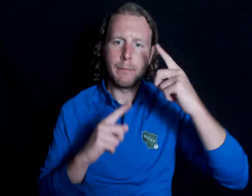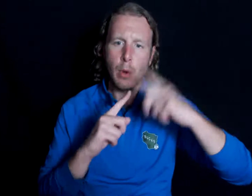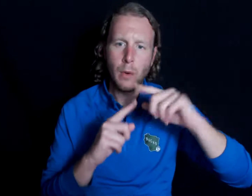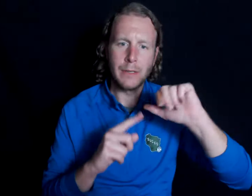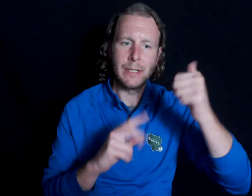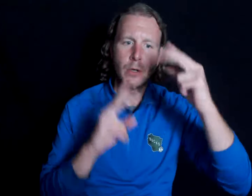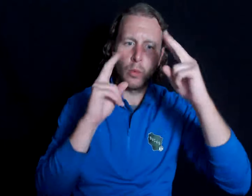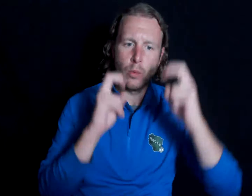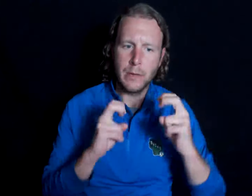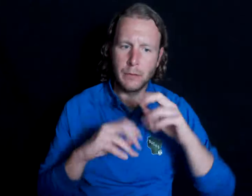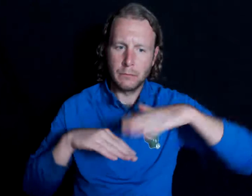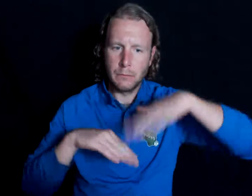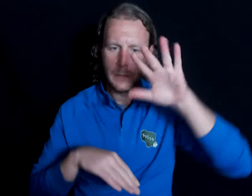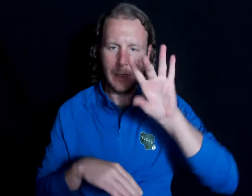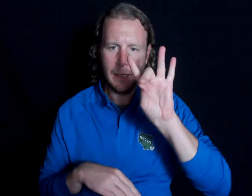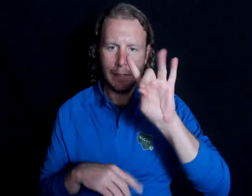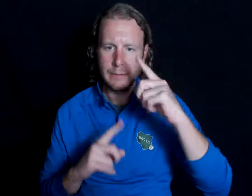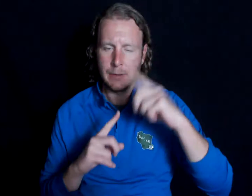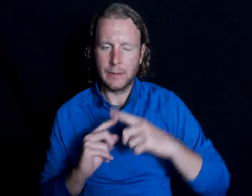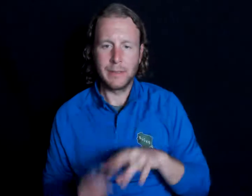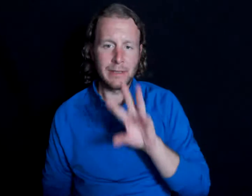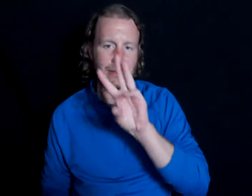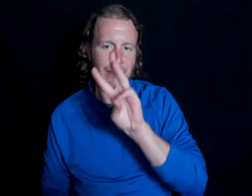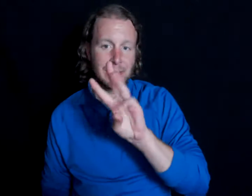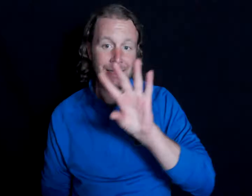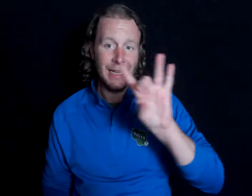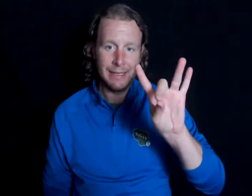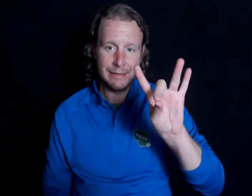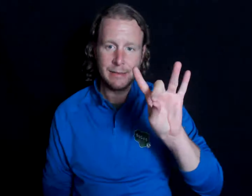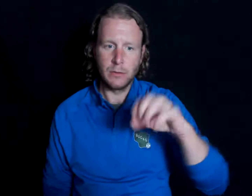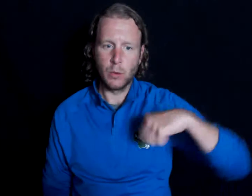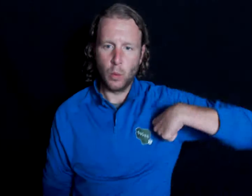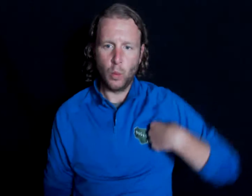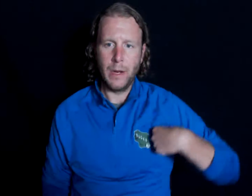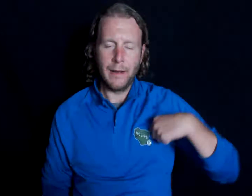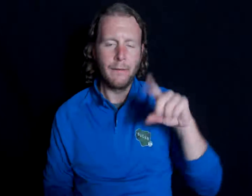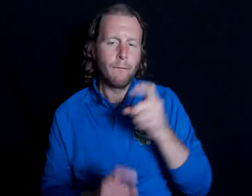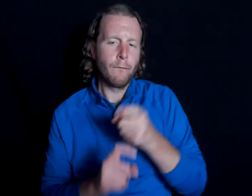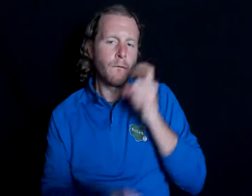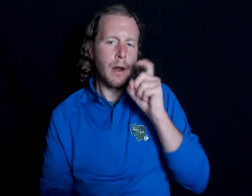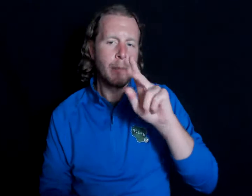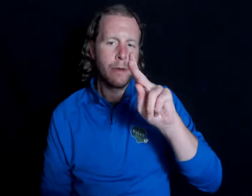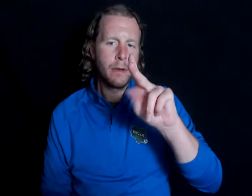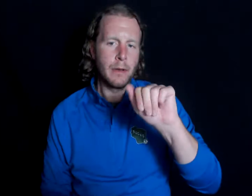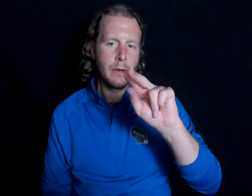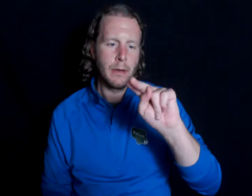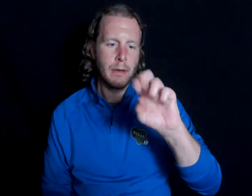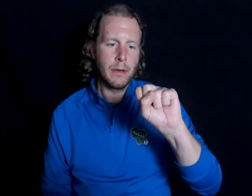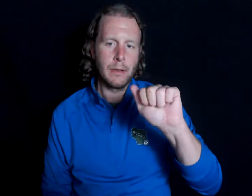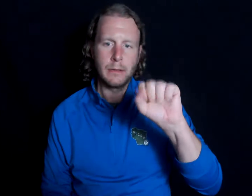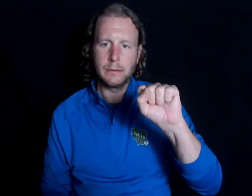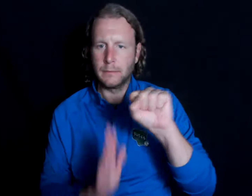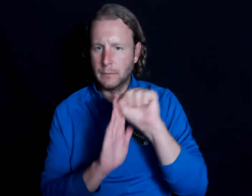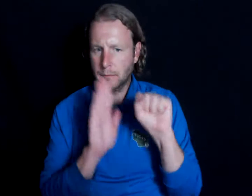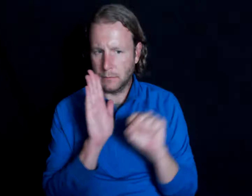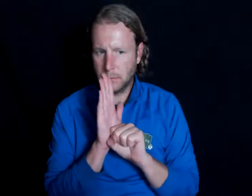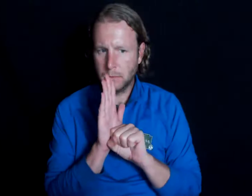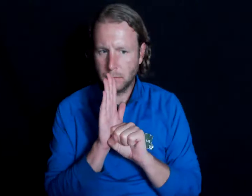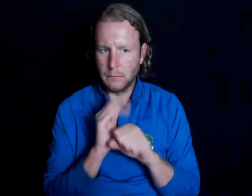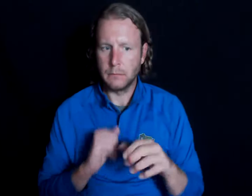6'7" wing out of Kansas State. Folks, come up next, we'll have the NBA Draft Lottery, and we'll wrap up the night with the Trailblazers taking